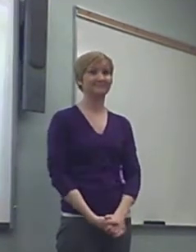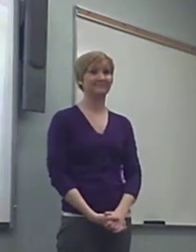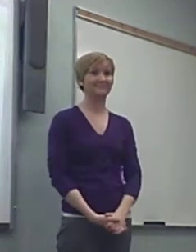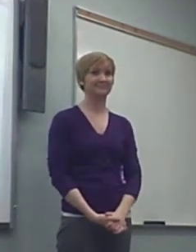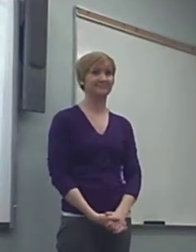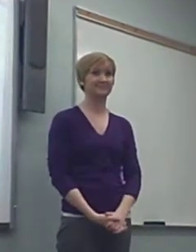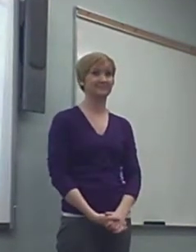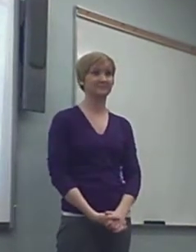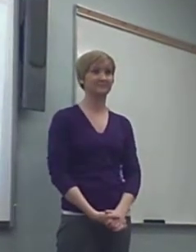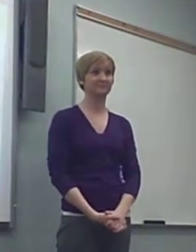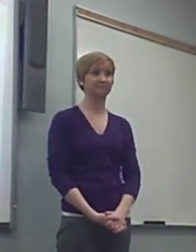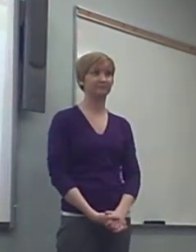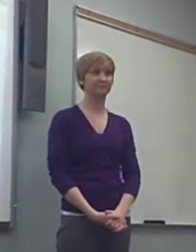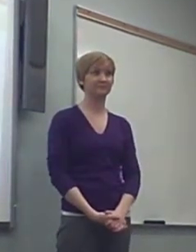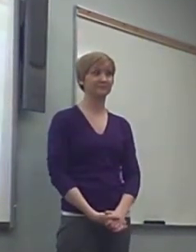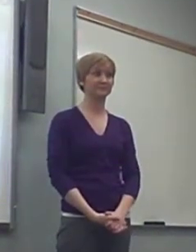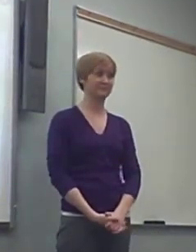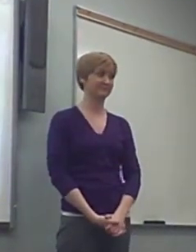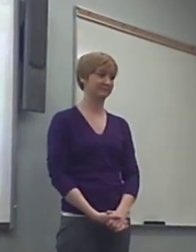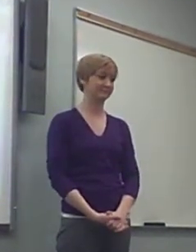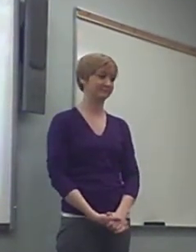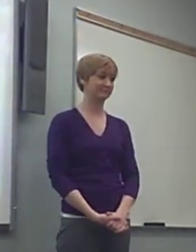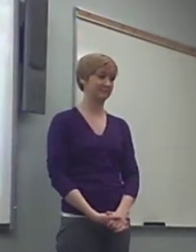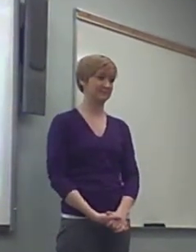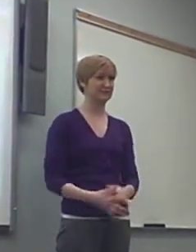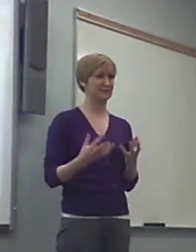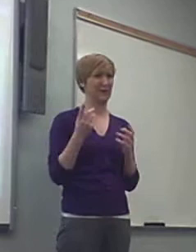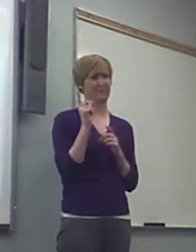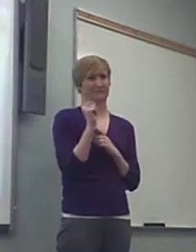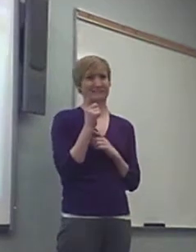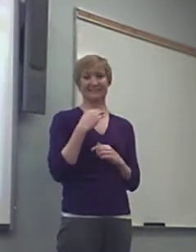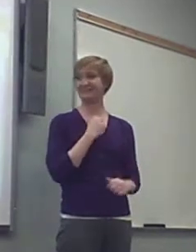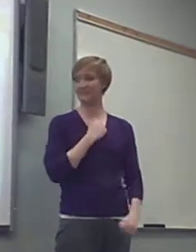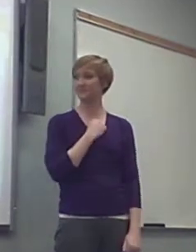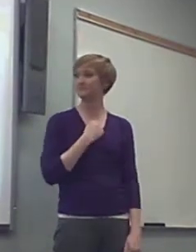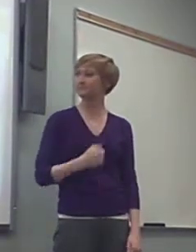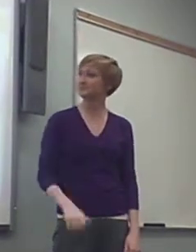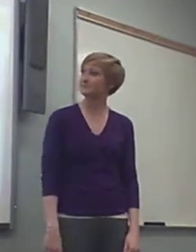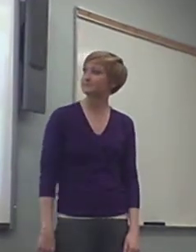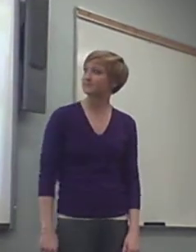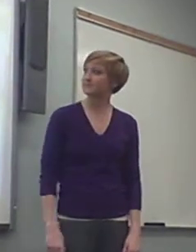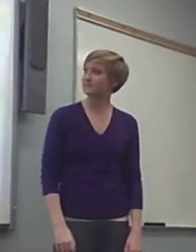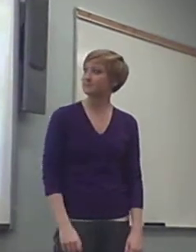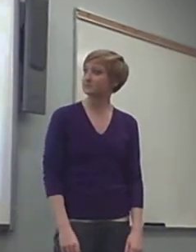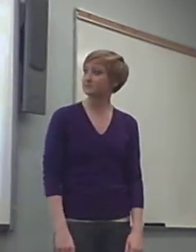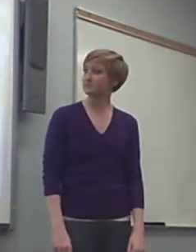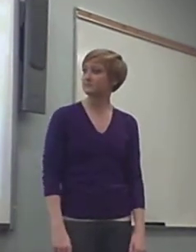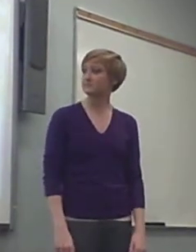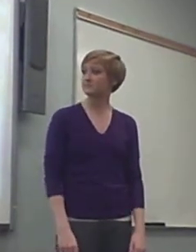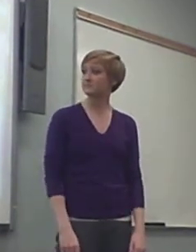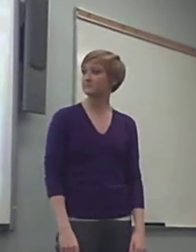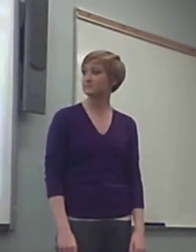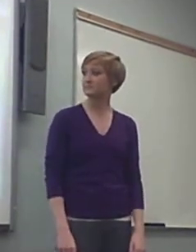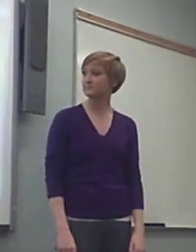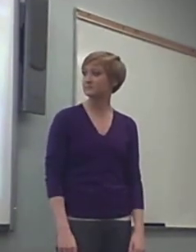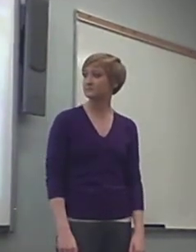I thought I had it up. Give me just a second here. I got it right here. Bible is.